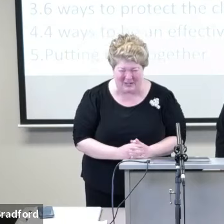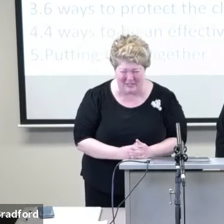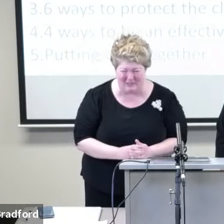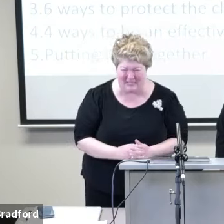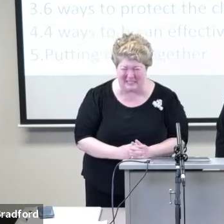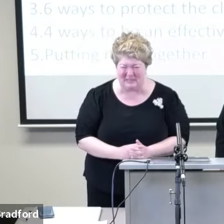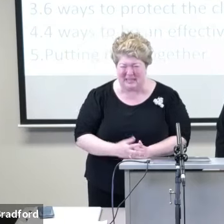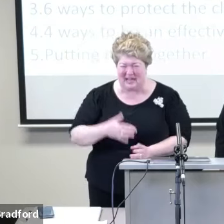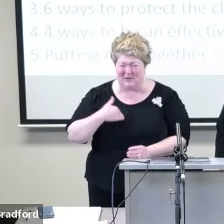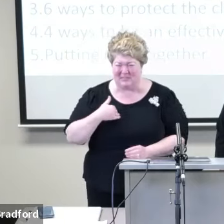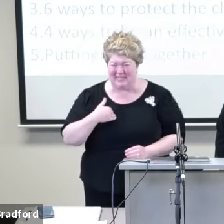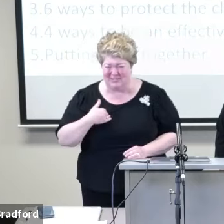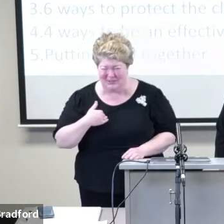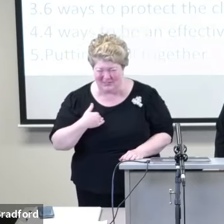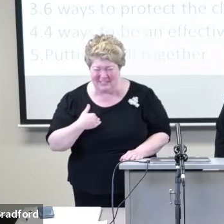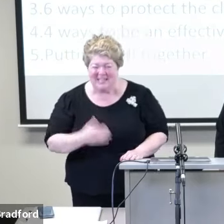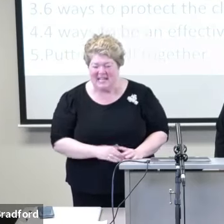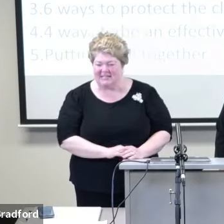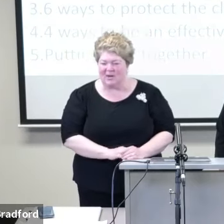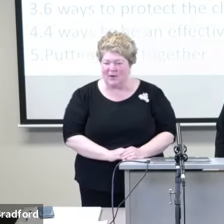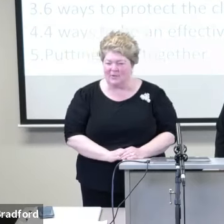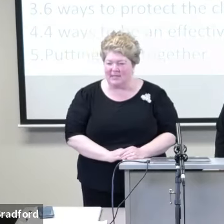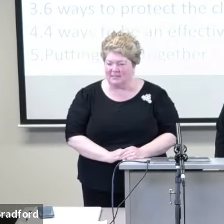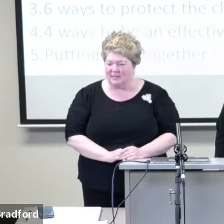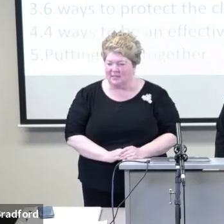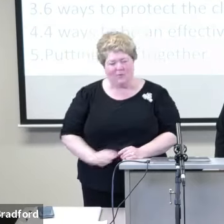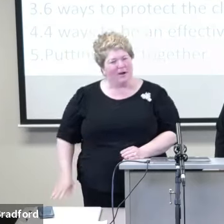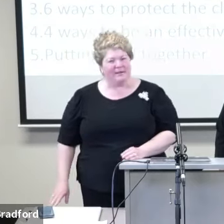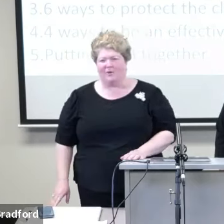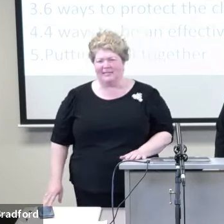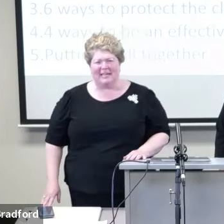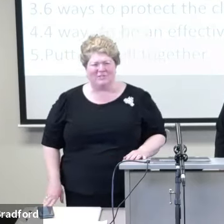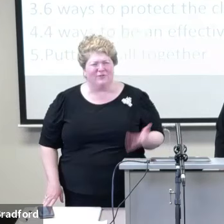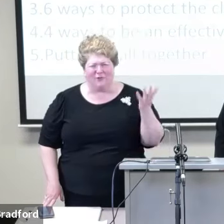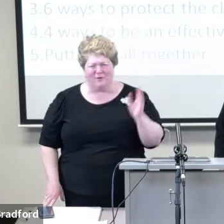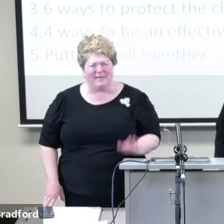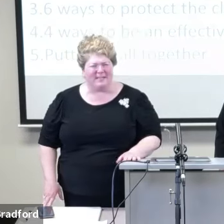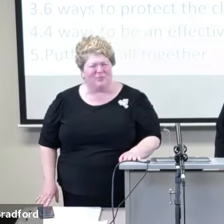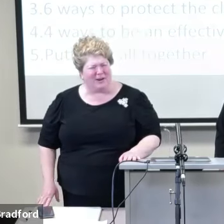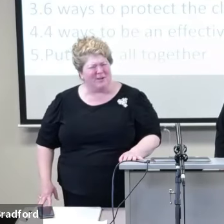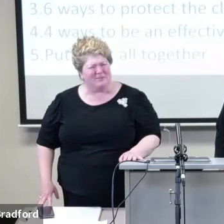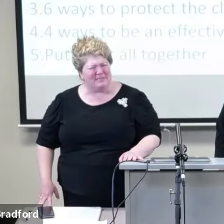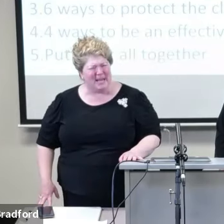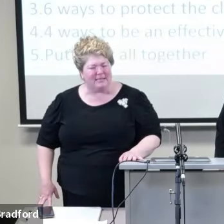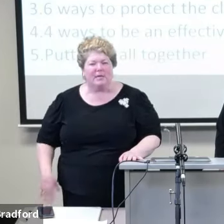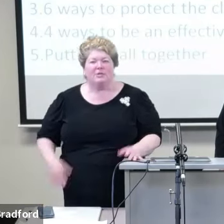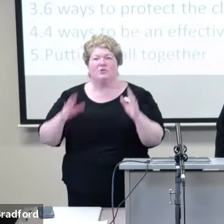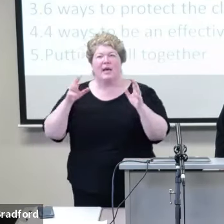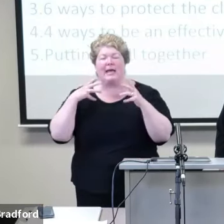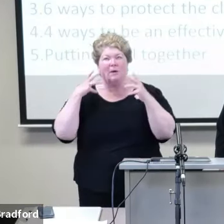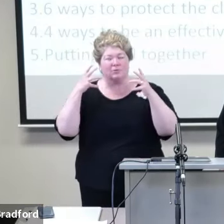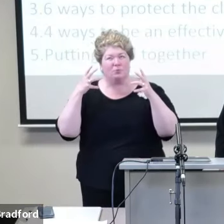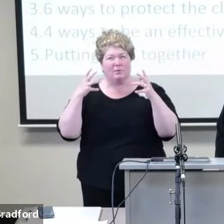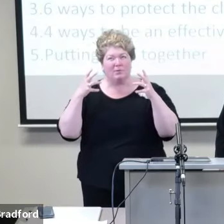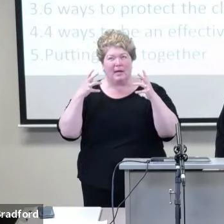getting aggravated with my husband that i always had to do it and so i realized well one it only takes you four minutes why are you upset so